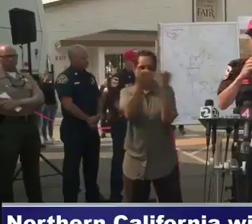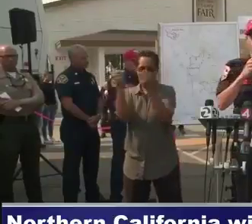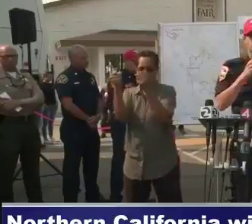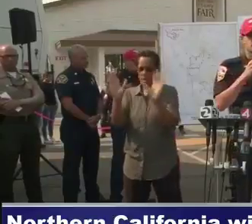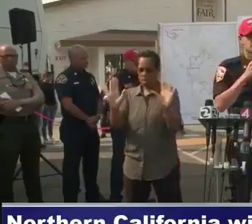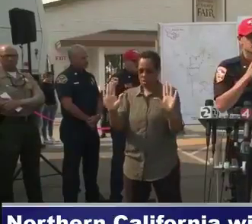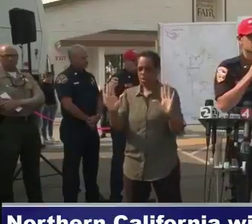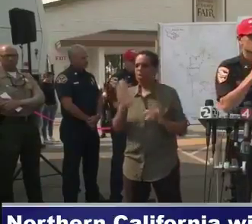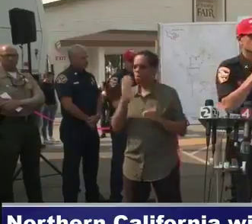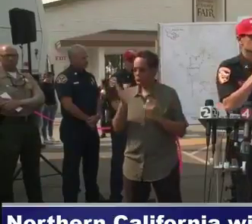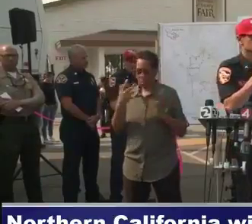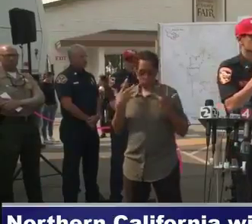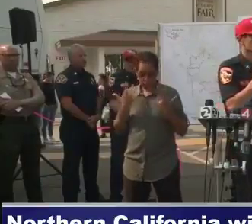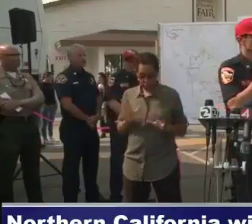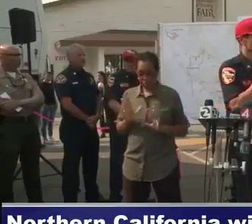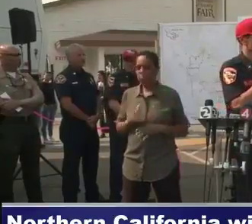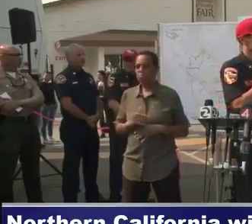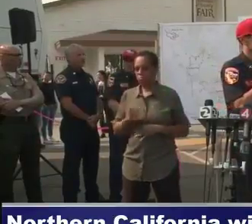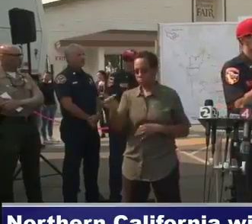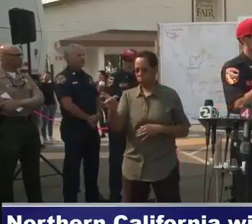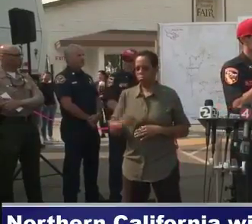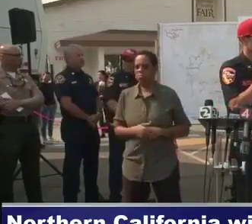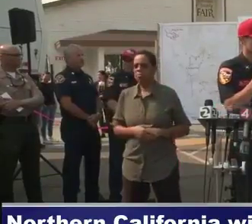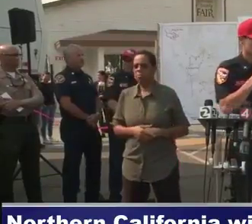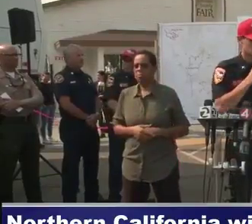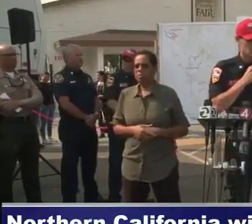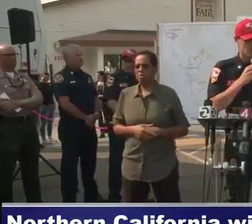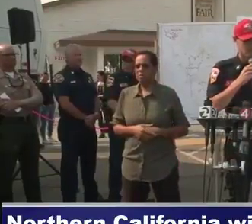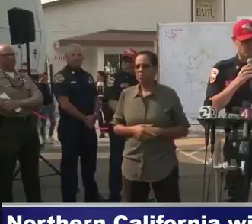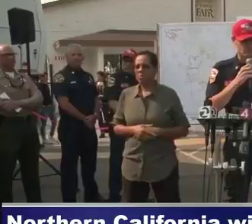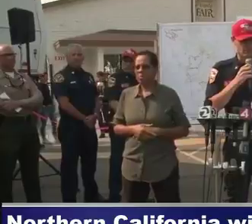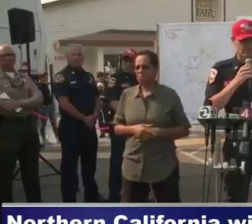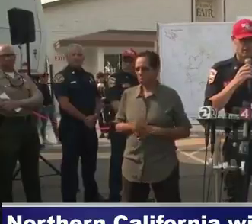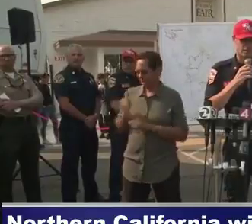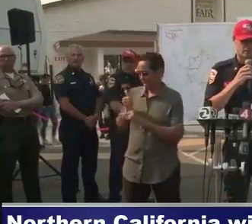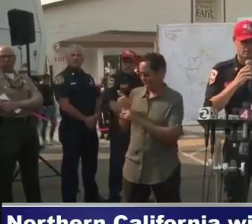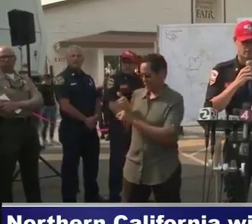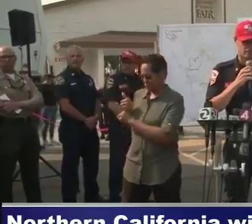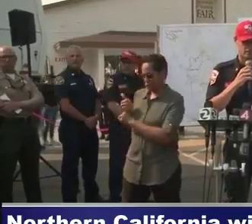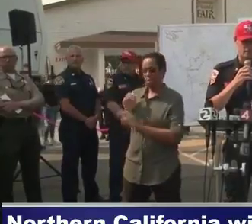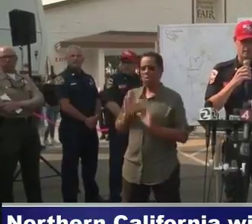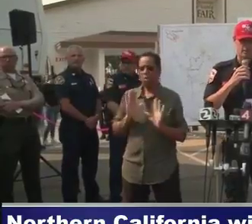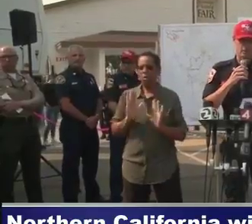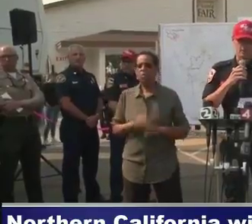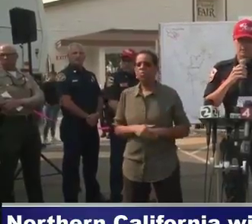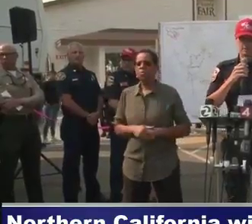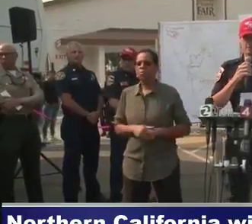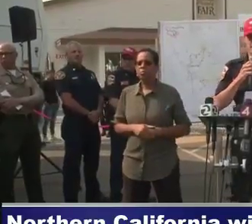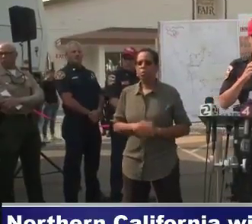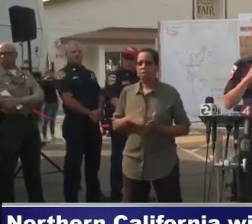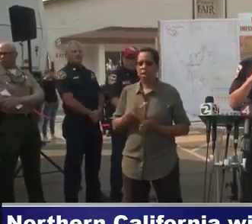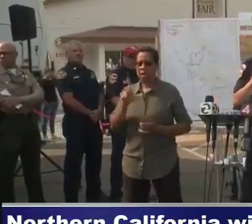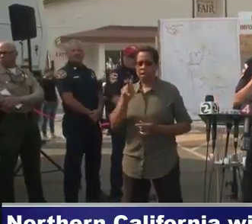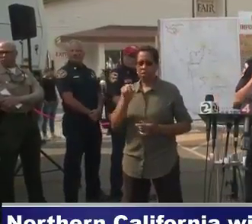where you can ask some specific questions of each representative. So with that, I'd like to introduce the Central LNU